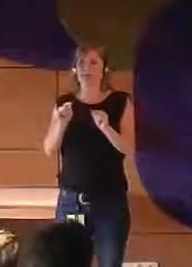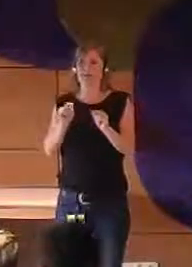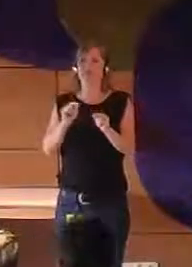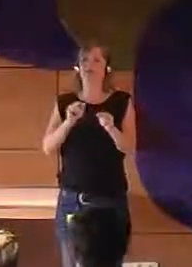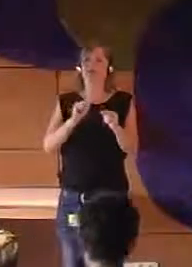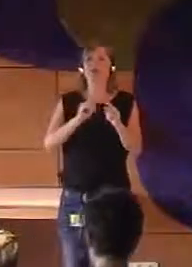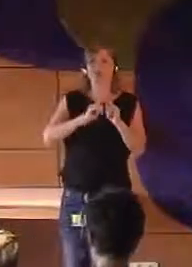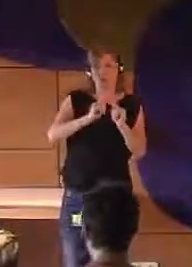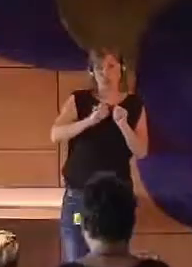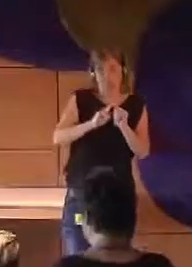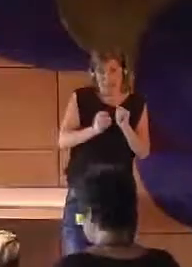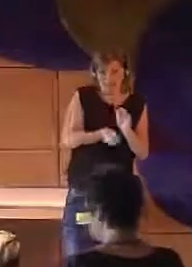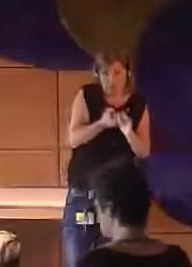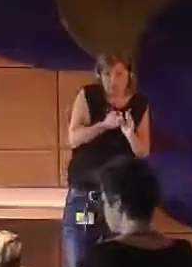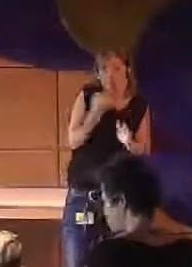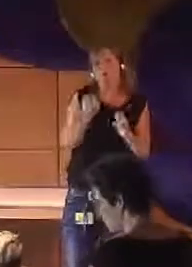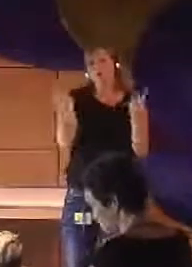and they both all feed back.